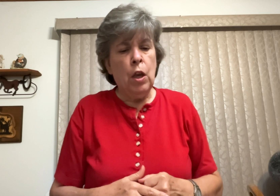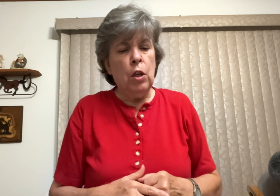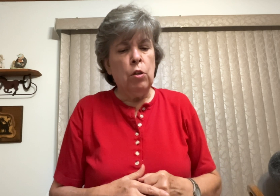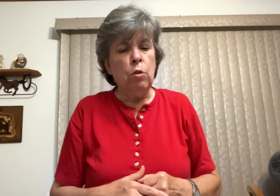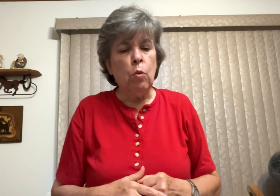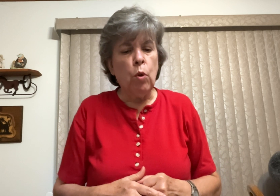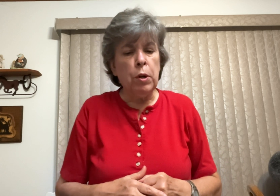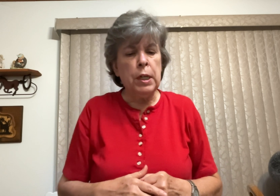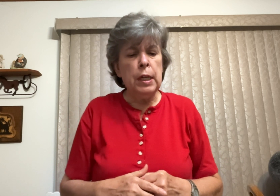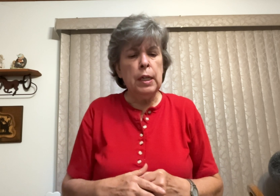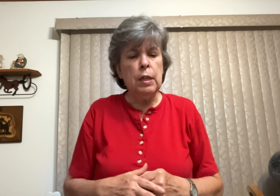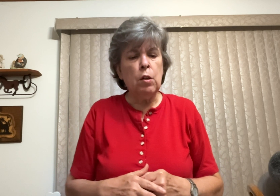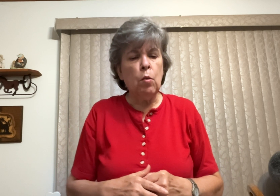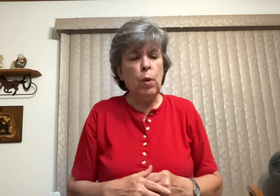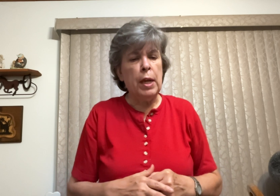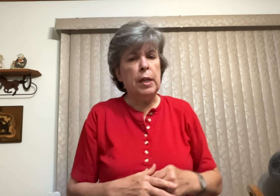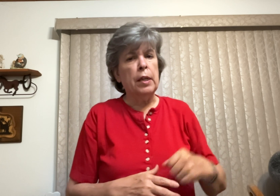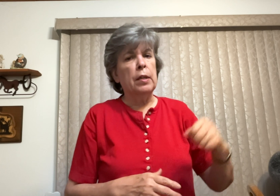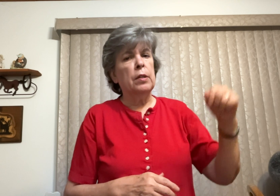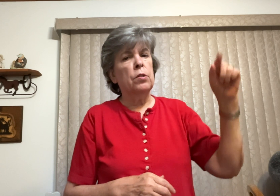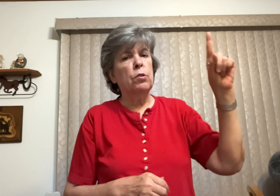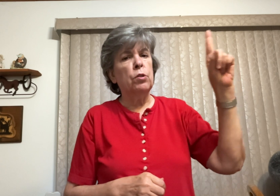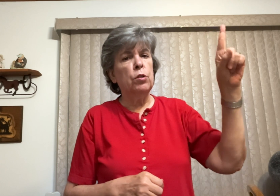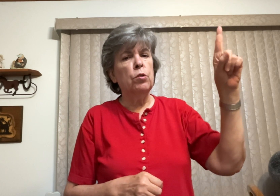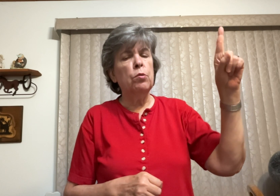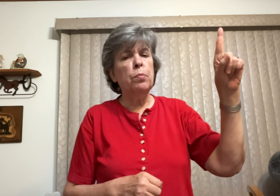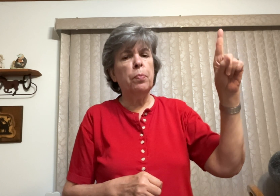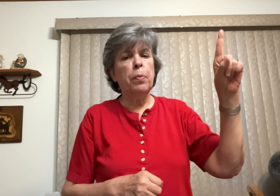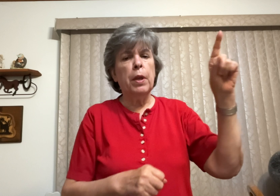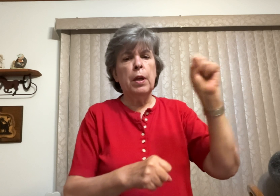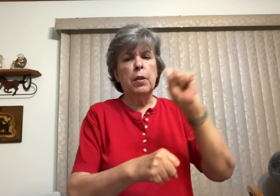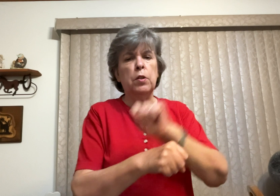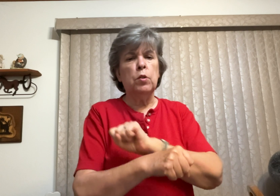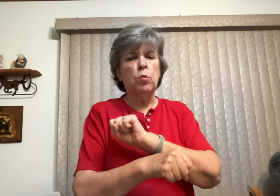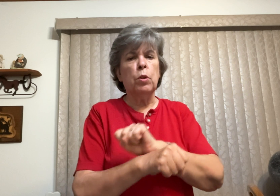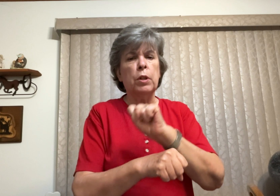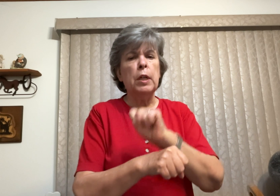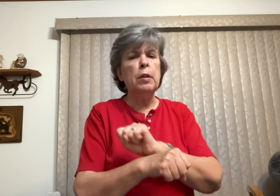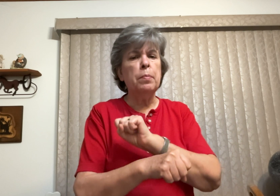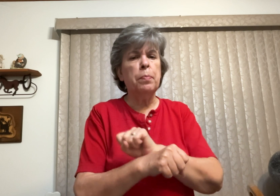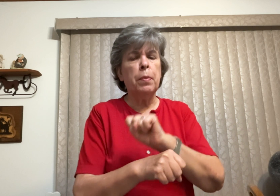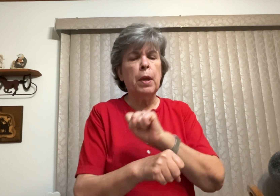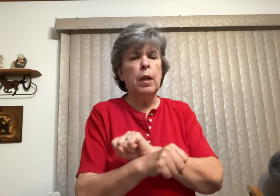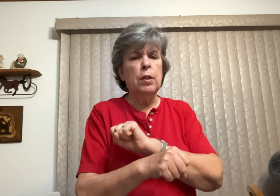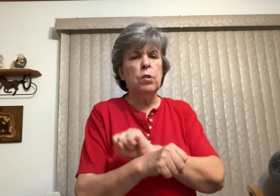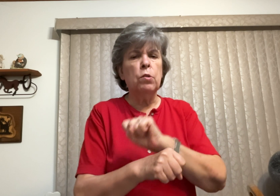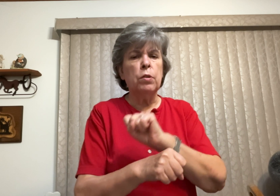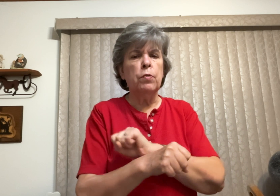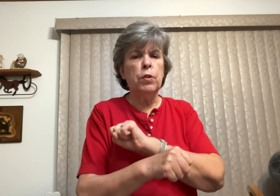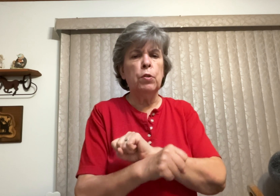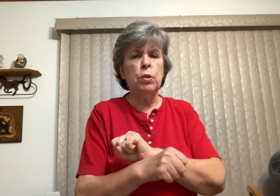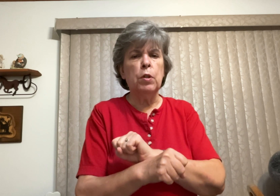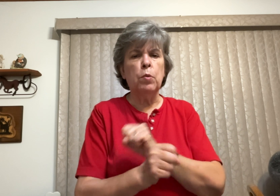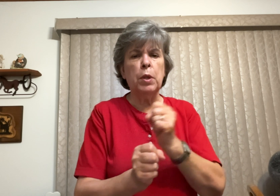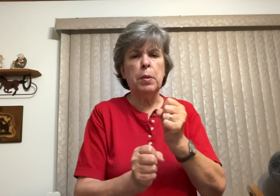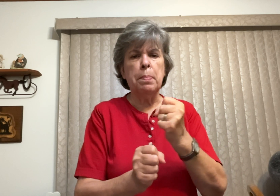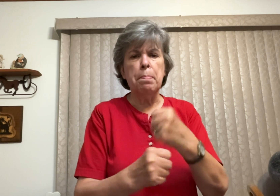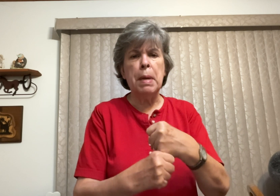You are working in our waiting. So you, this is working. Don't confuse it with